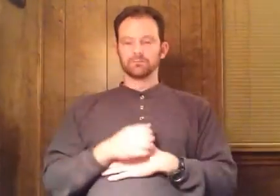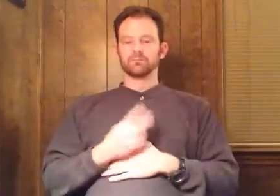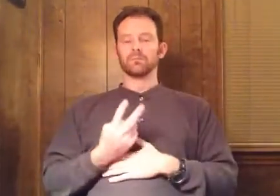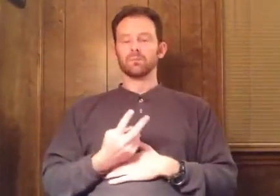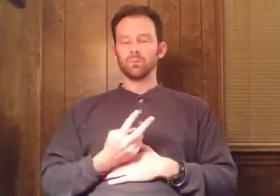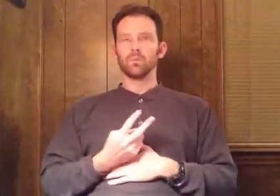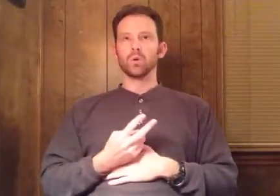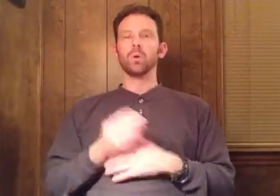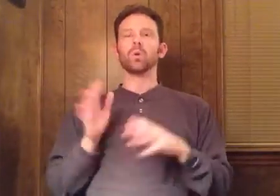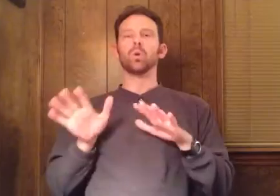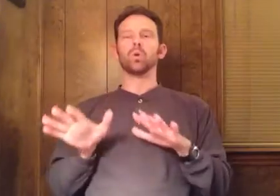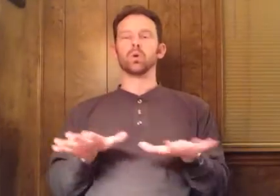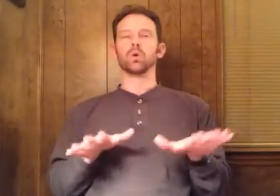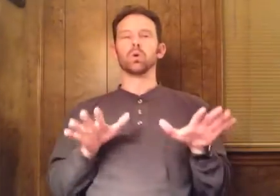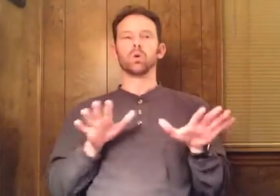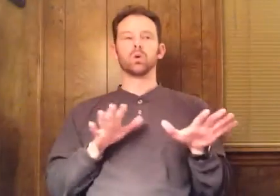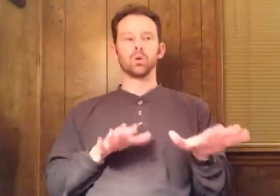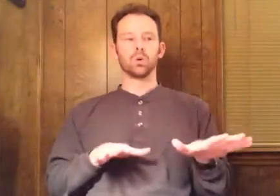2, 1,